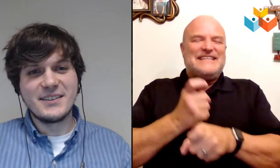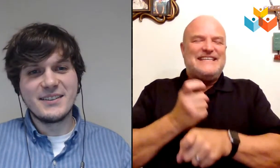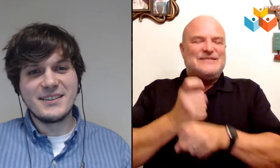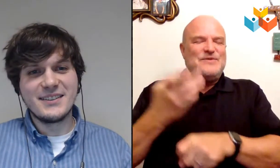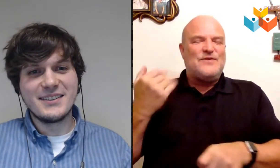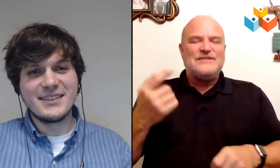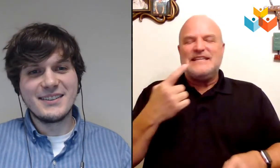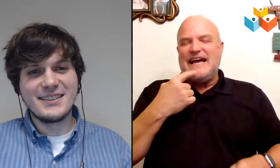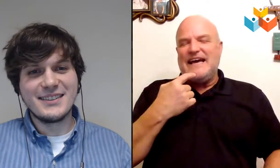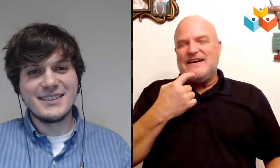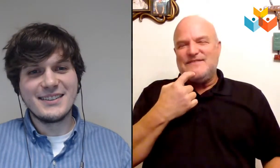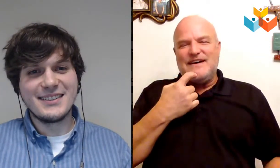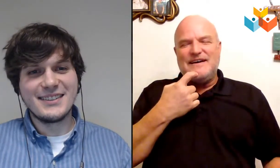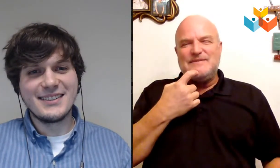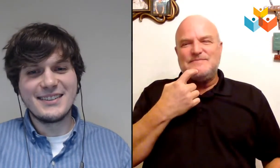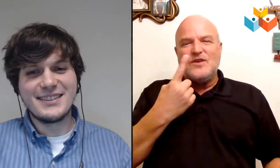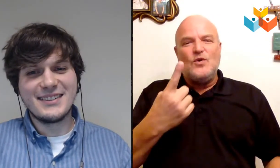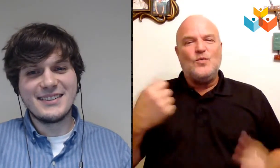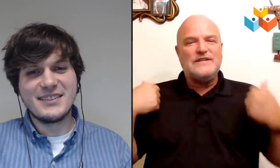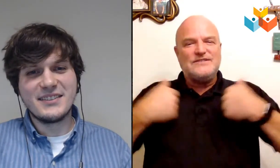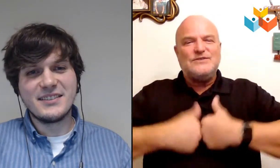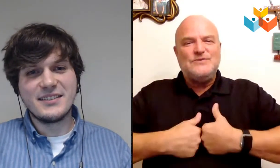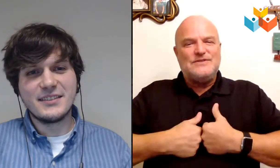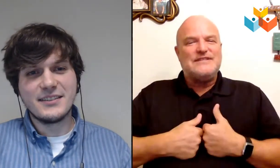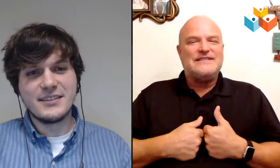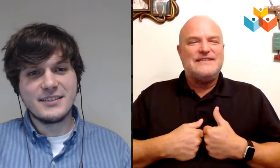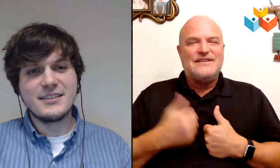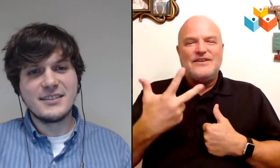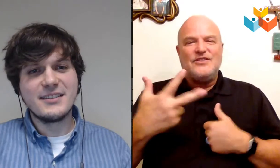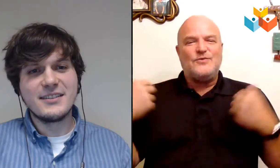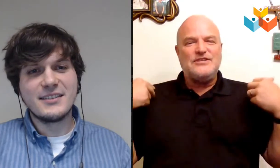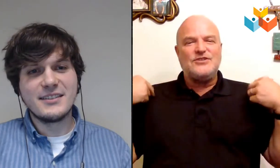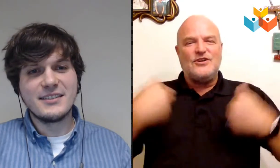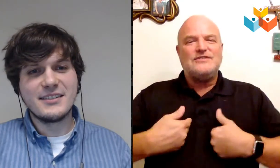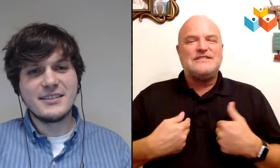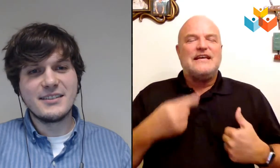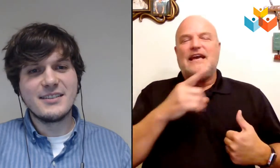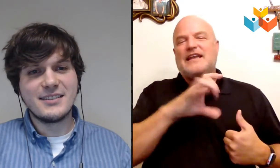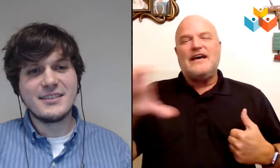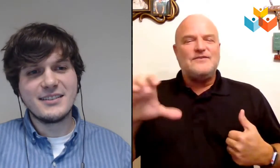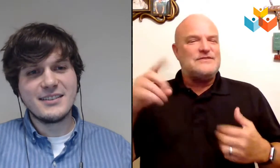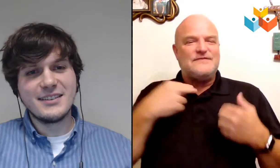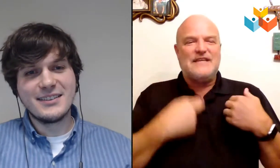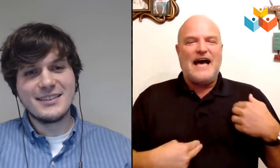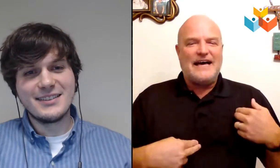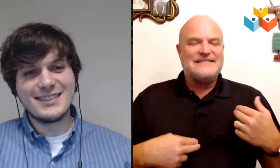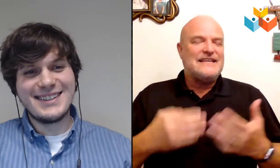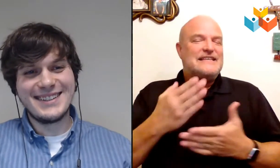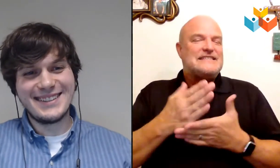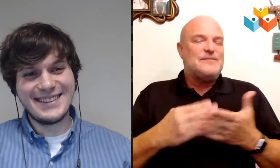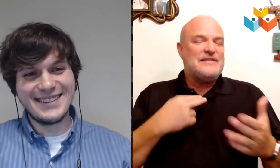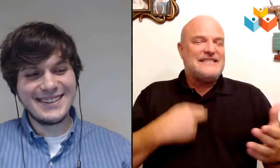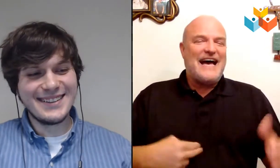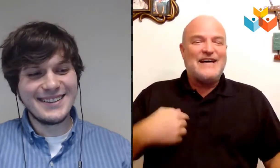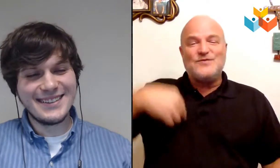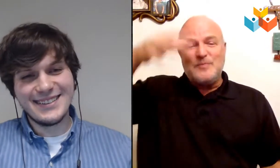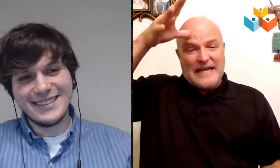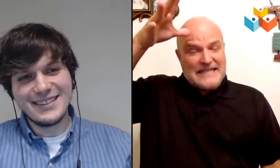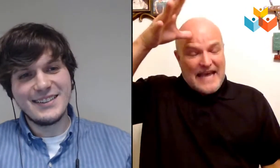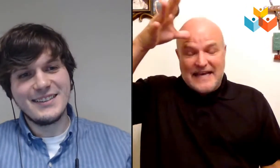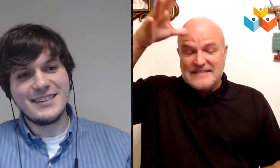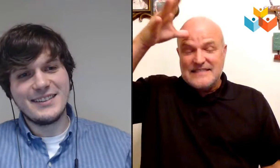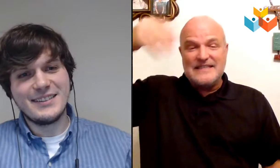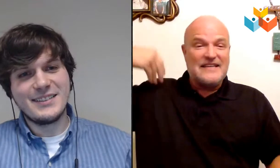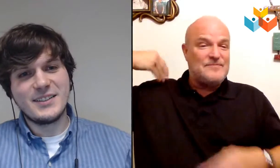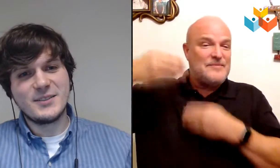What I've teased before is that I have one suit, 3 shirts, and hundreds of ties. The ties were